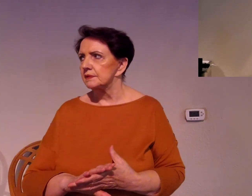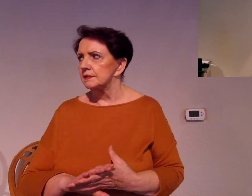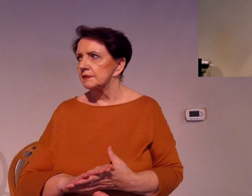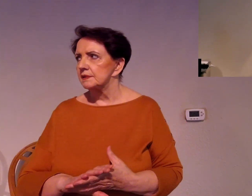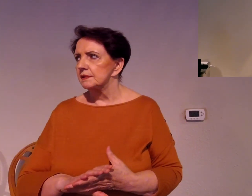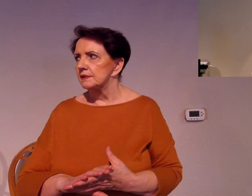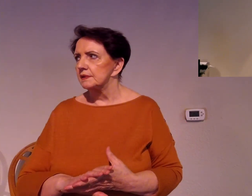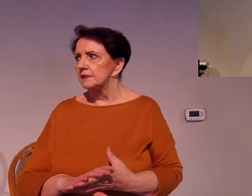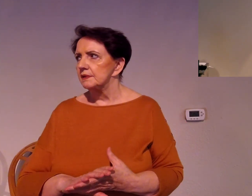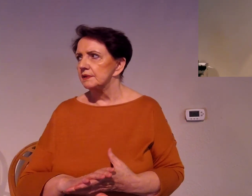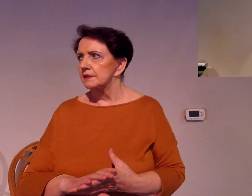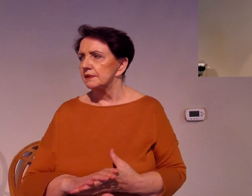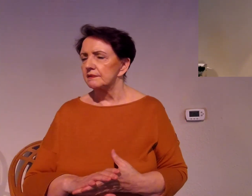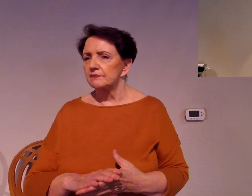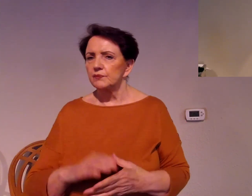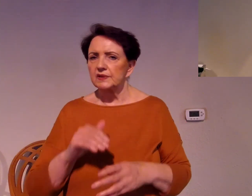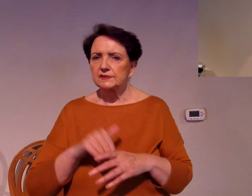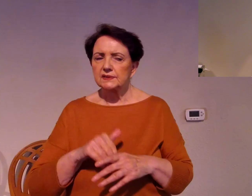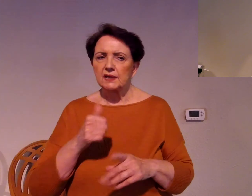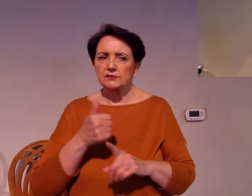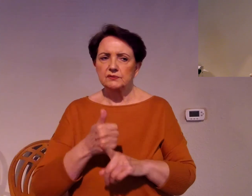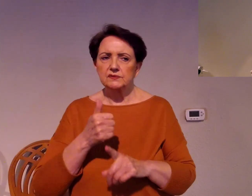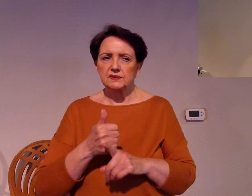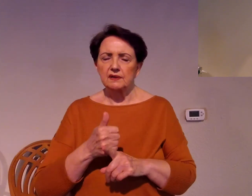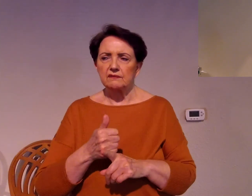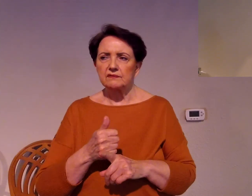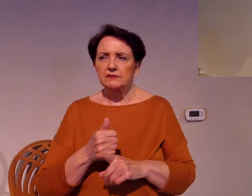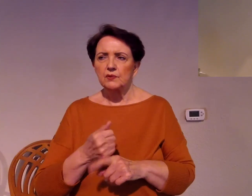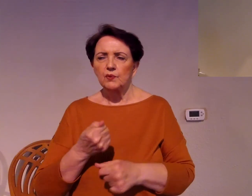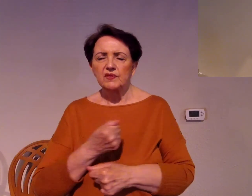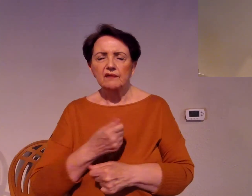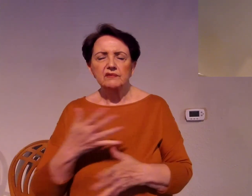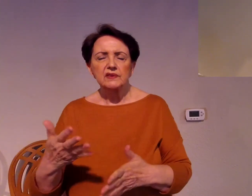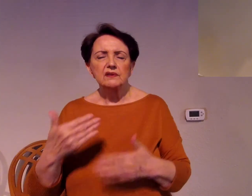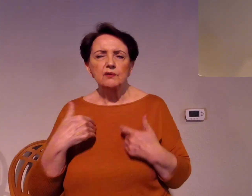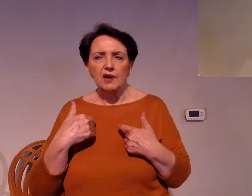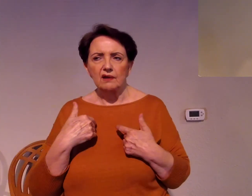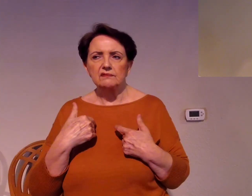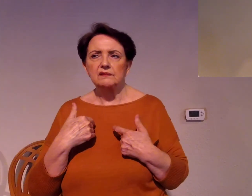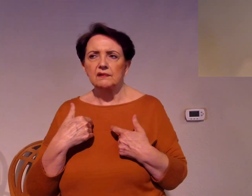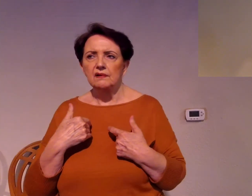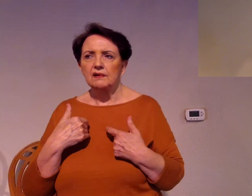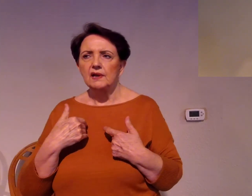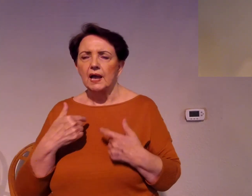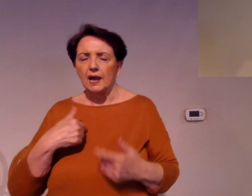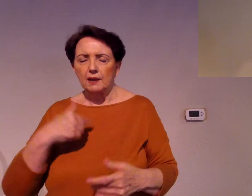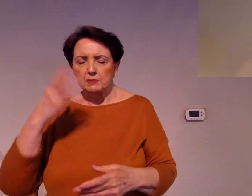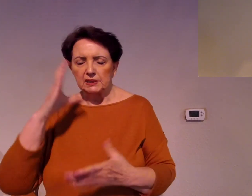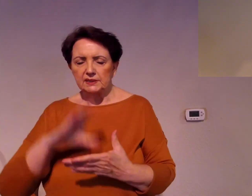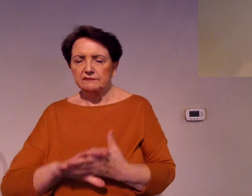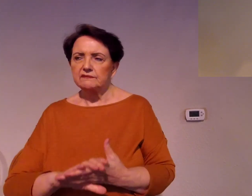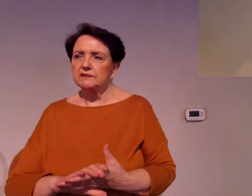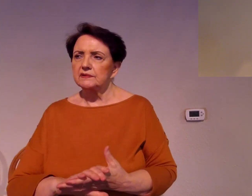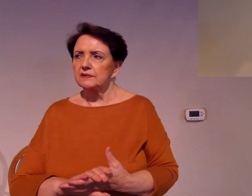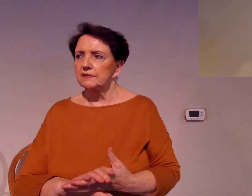Say within yourself, with all you've got, I believe.